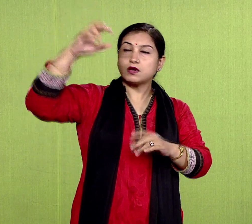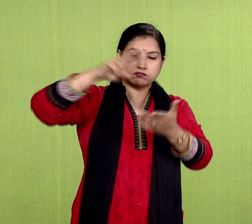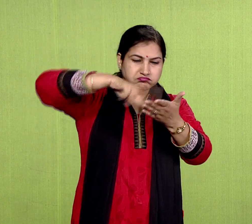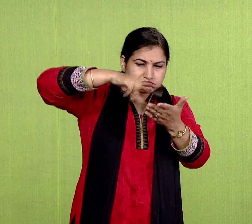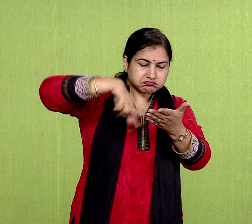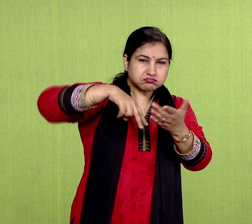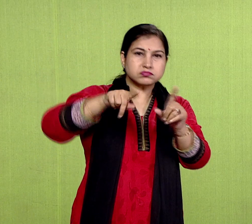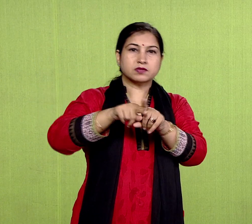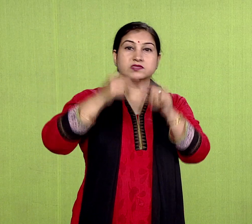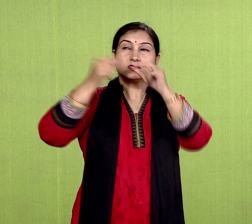moon,